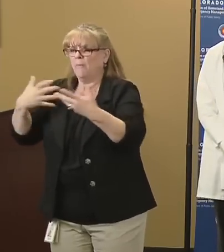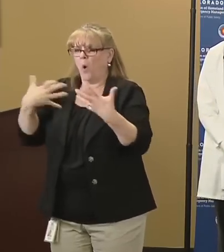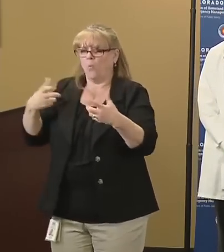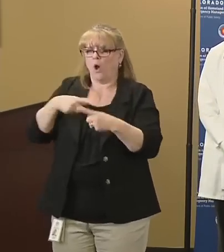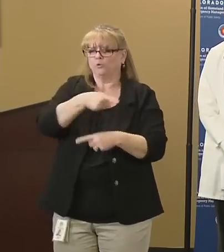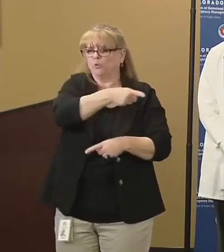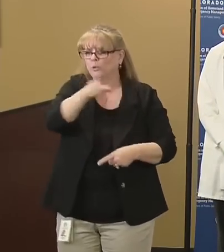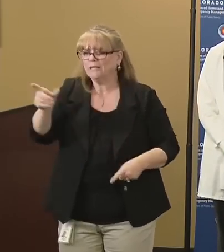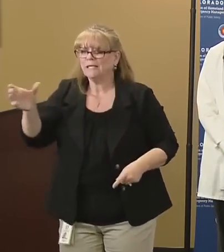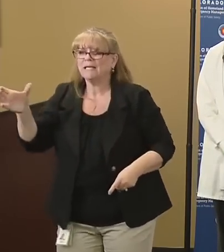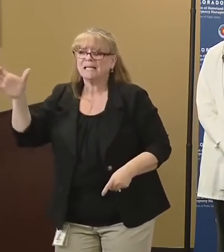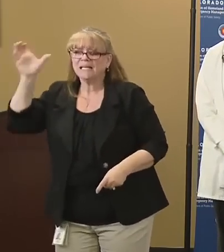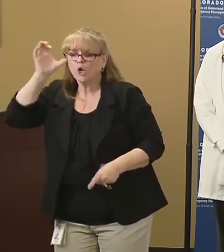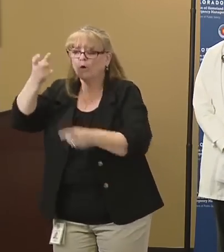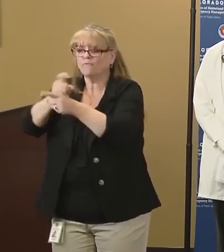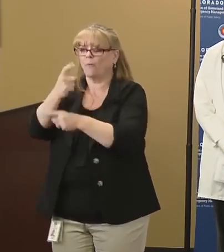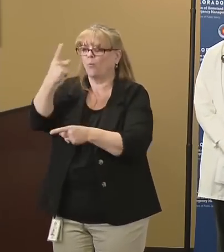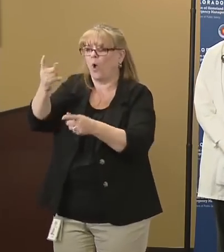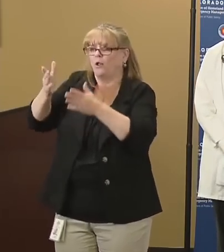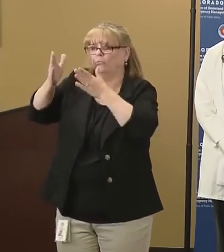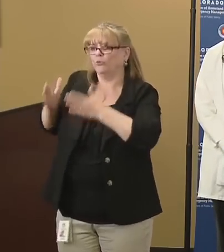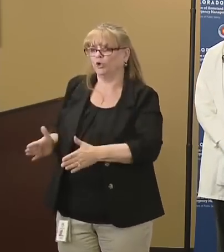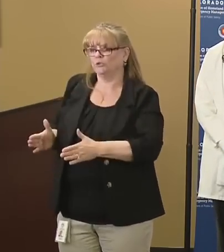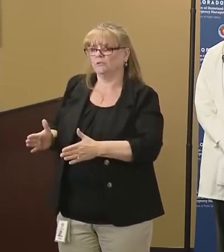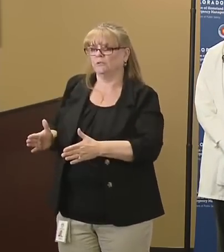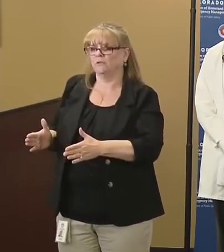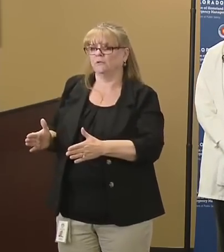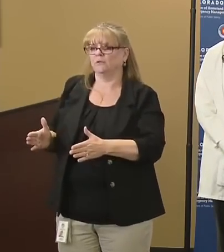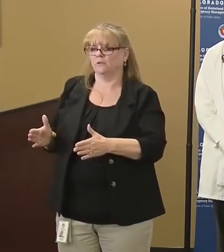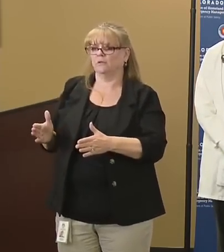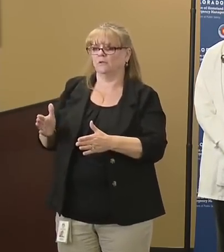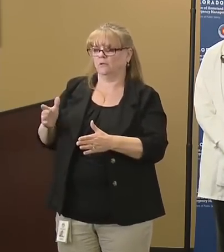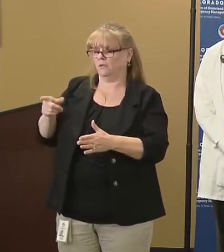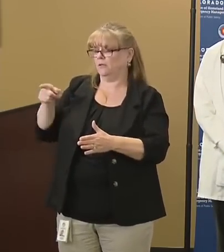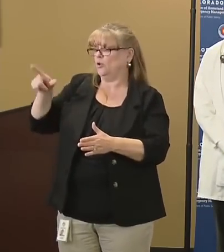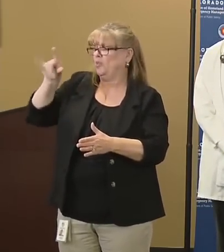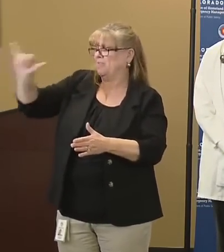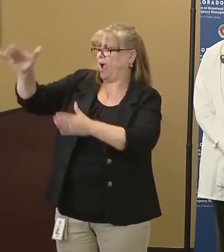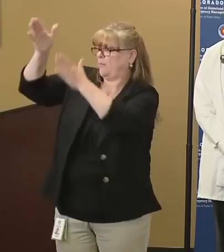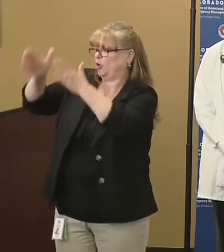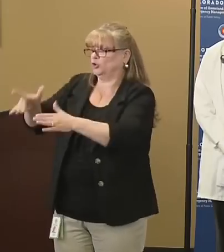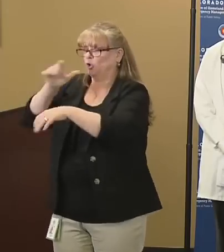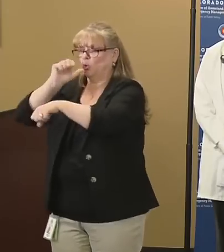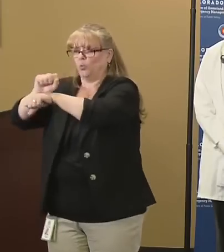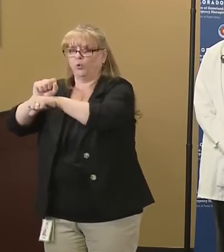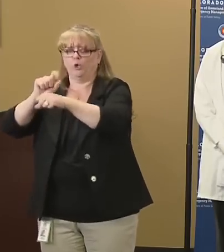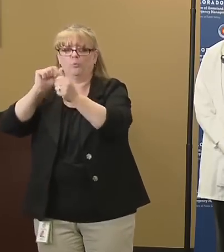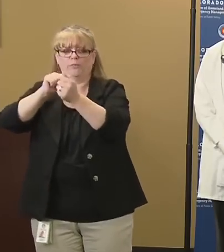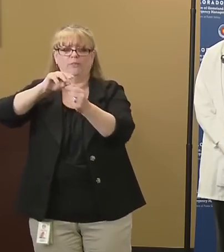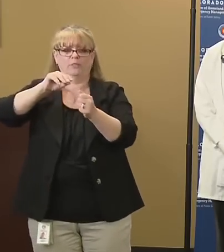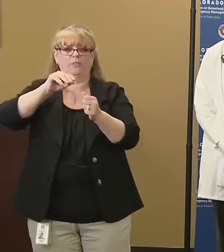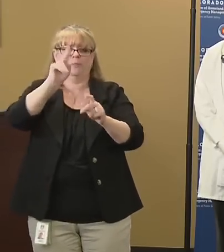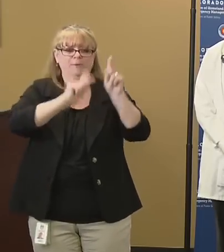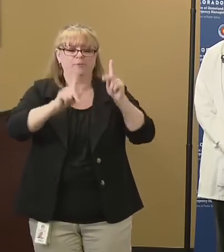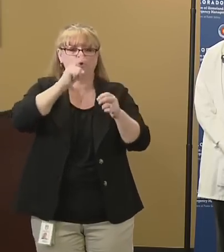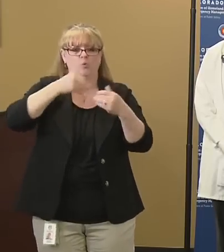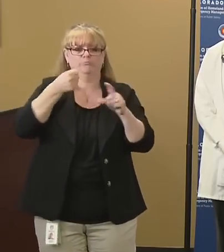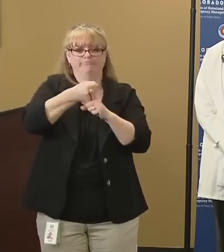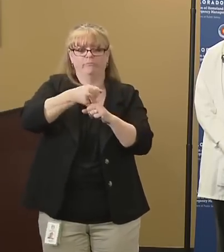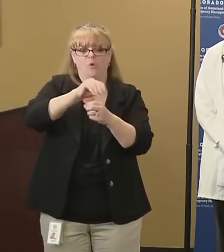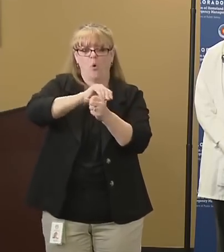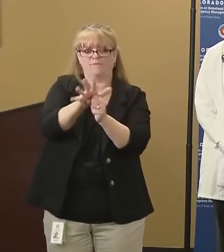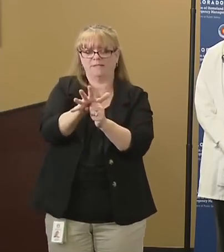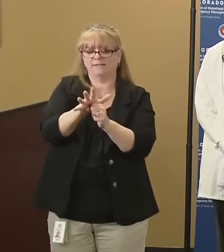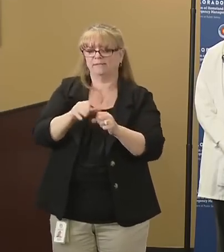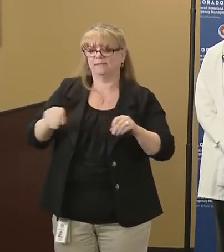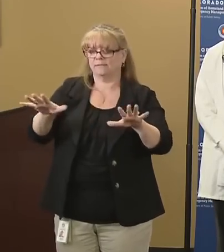a frontline response to this virus. Dr. Marc Moss is the head of pulmonology at UC Anschutz